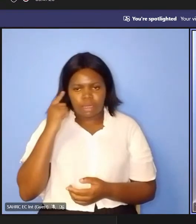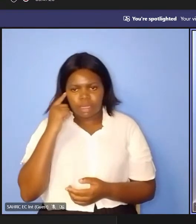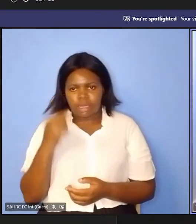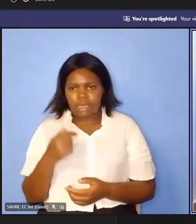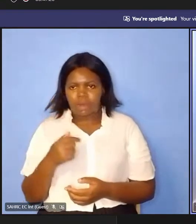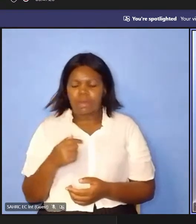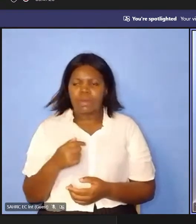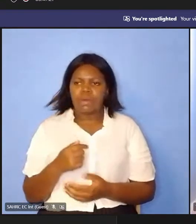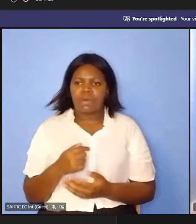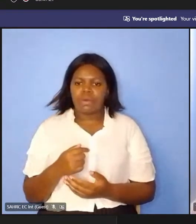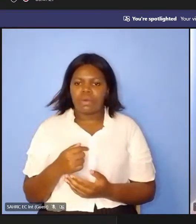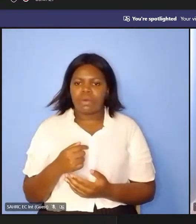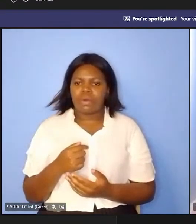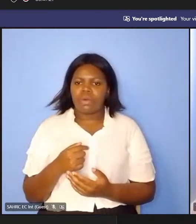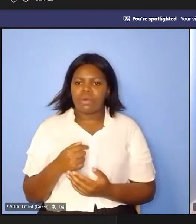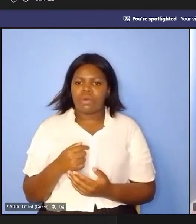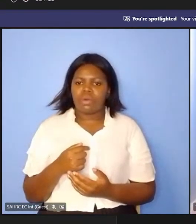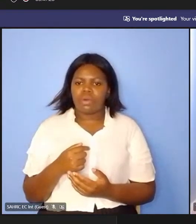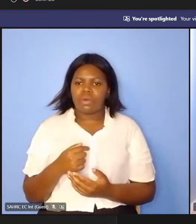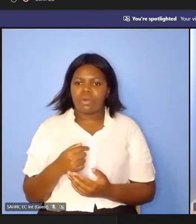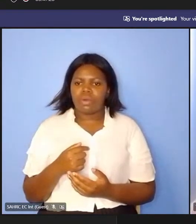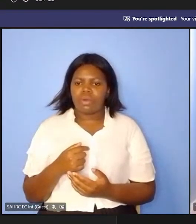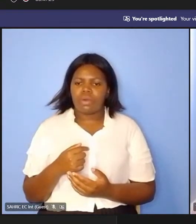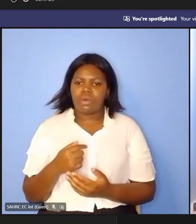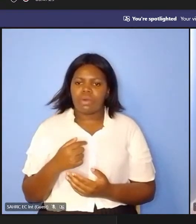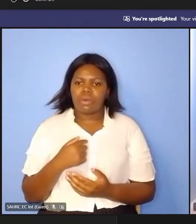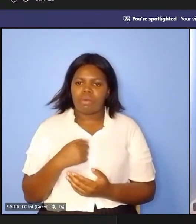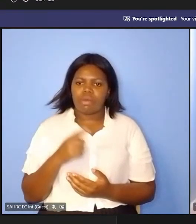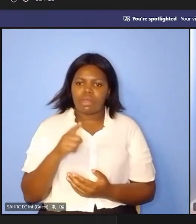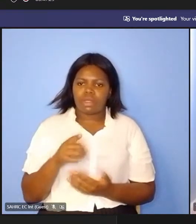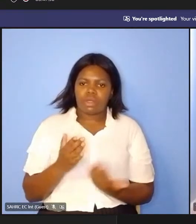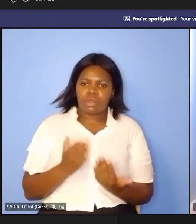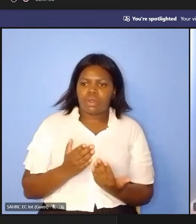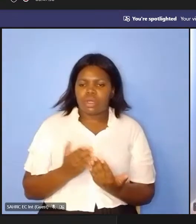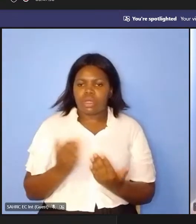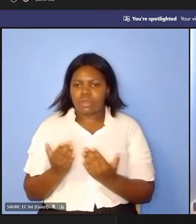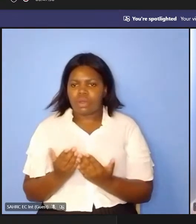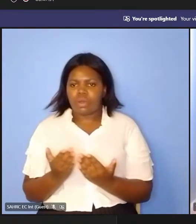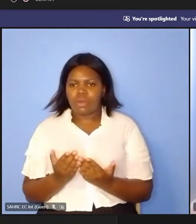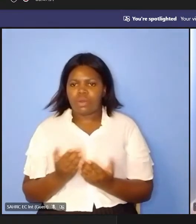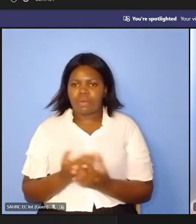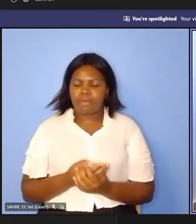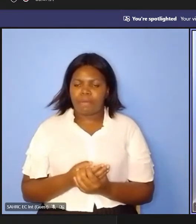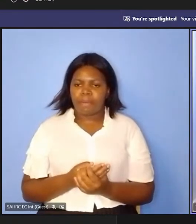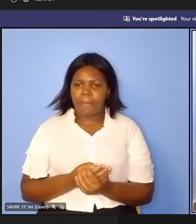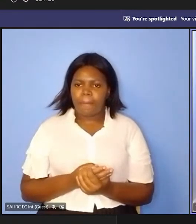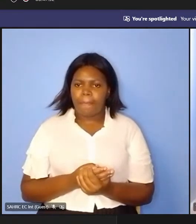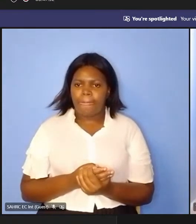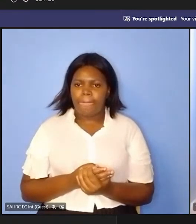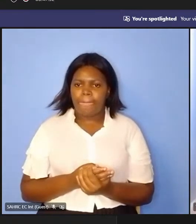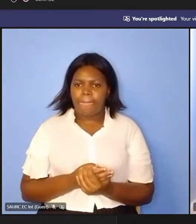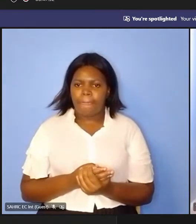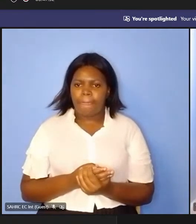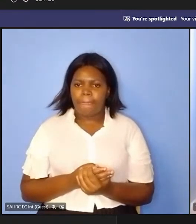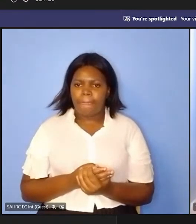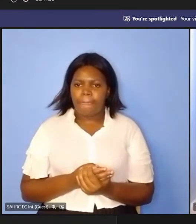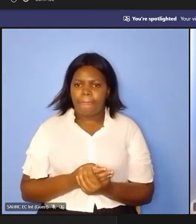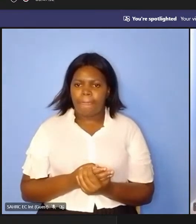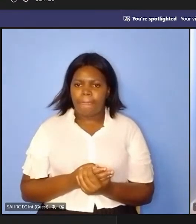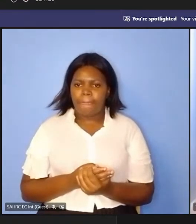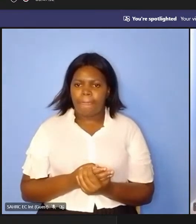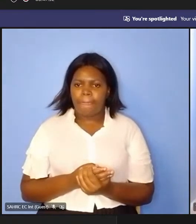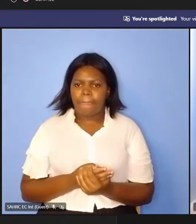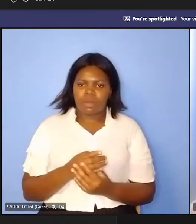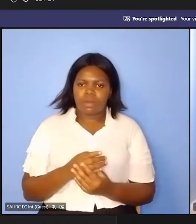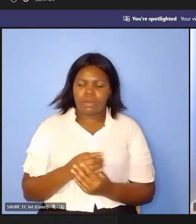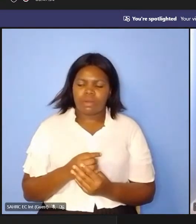deemed as almost a school by school case. Now, do you think, in your view, that